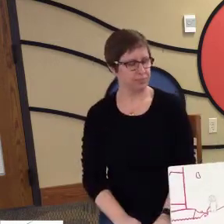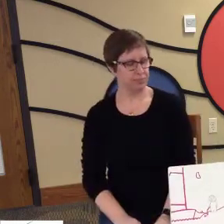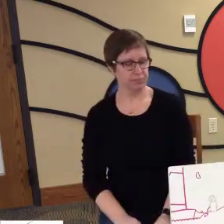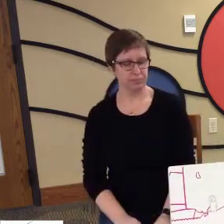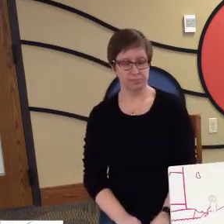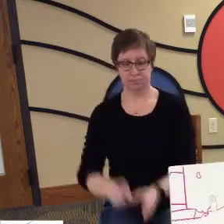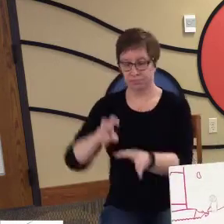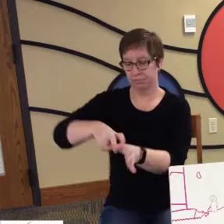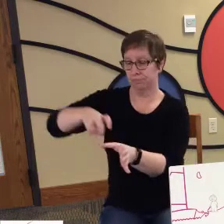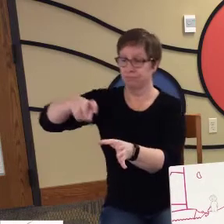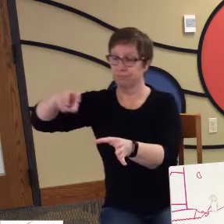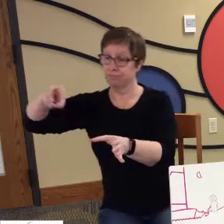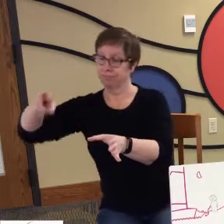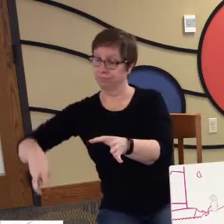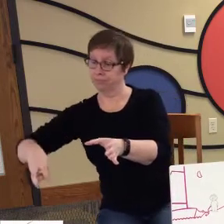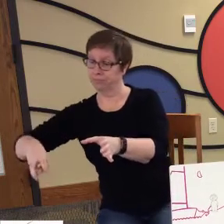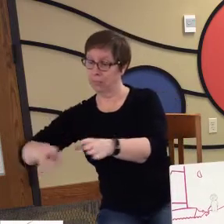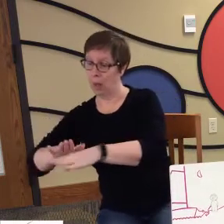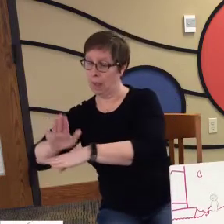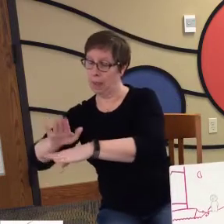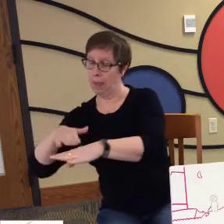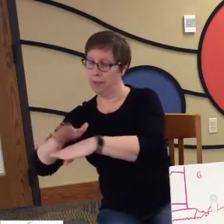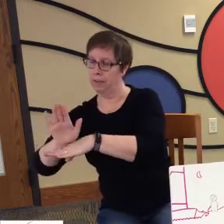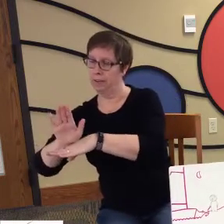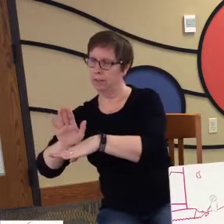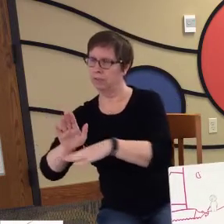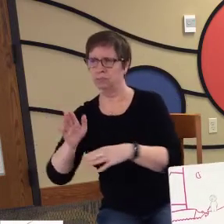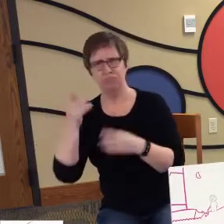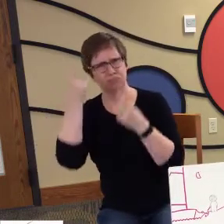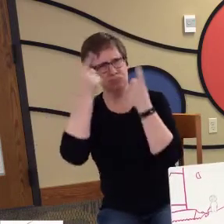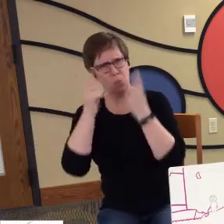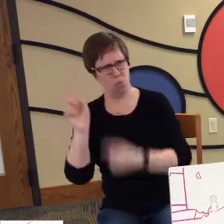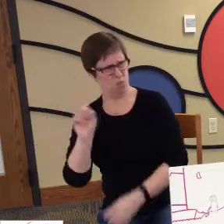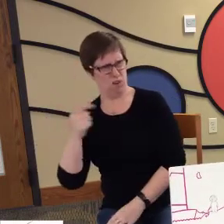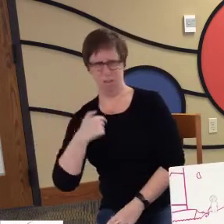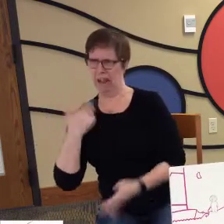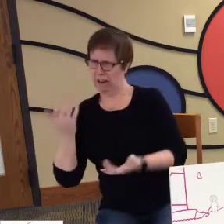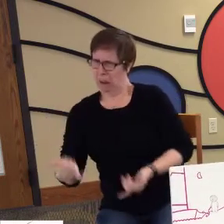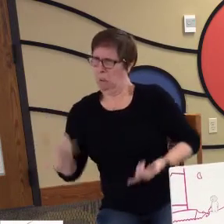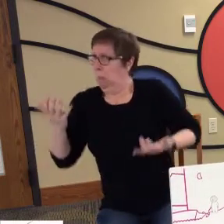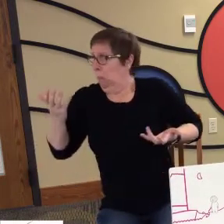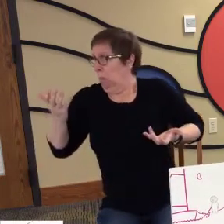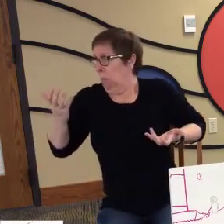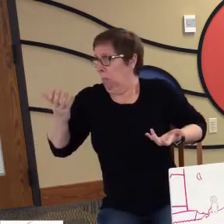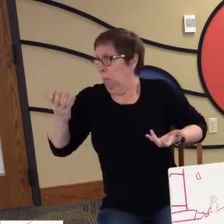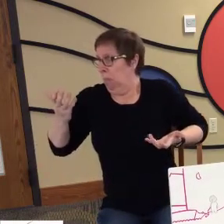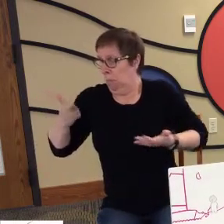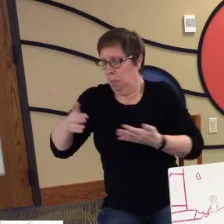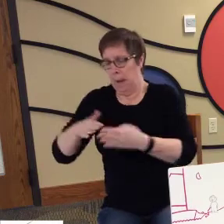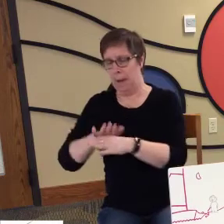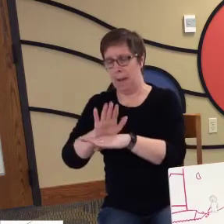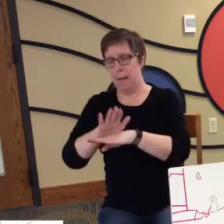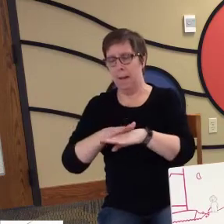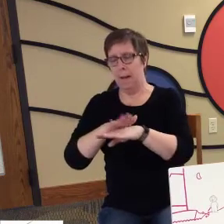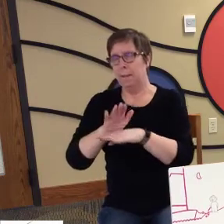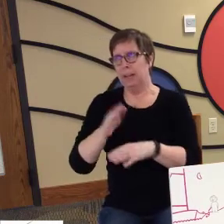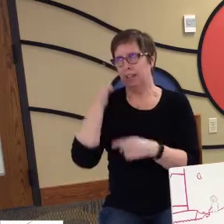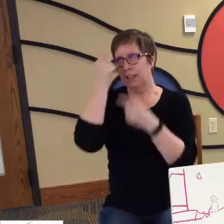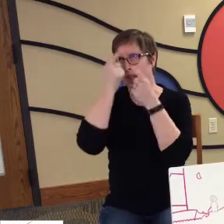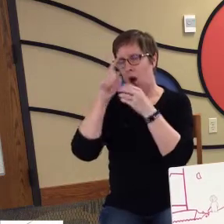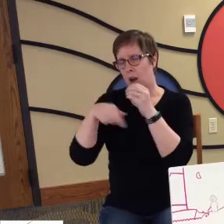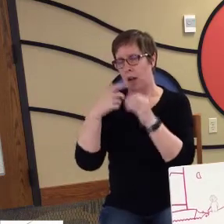He stepped ashore on the beach, wondering where he was. The sandy beach reminded Harold